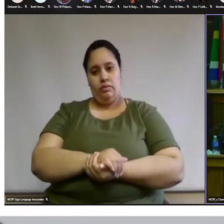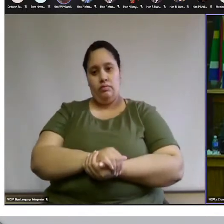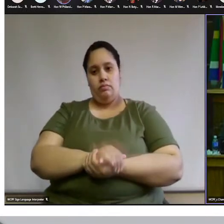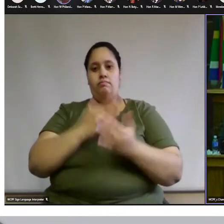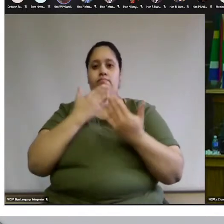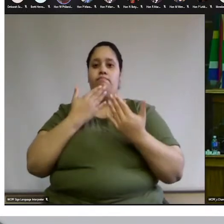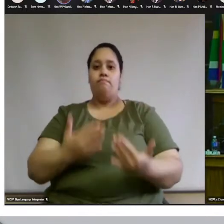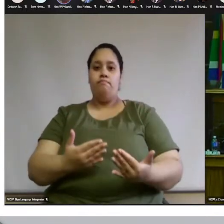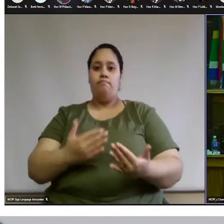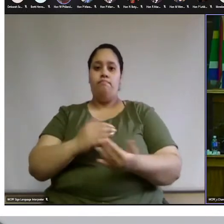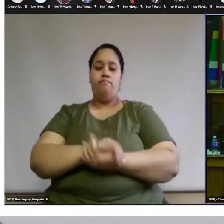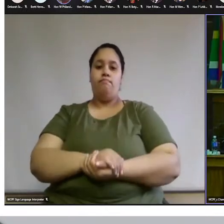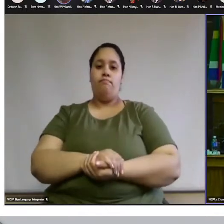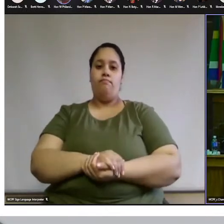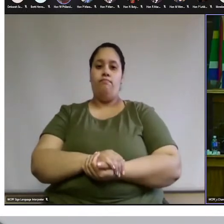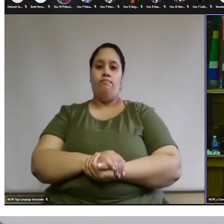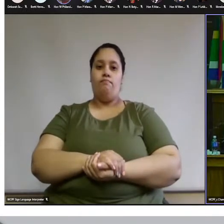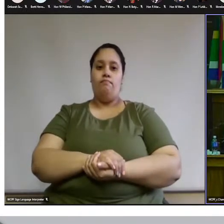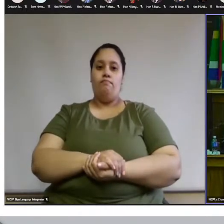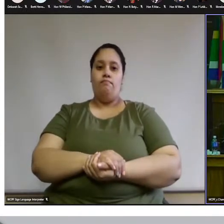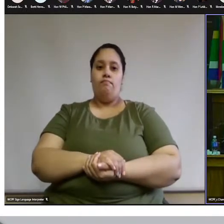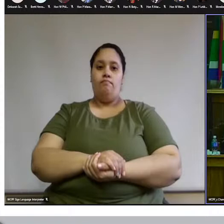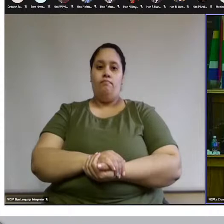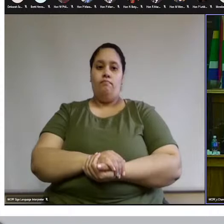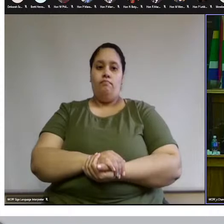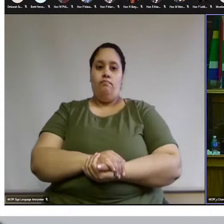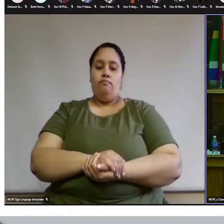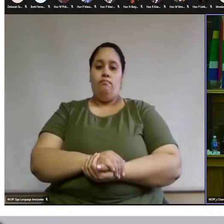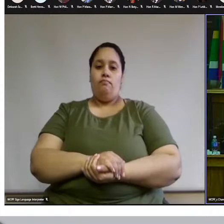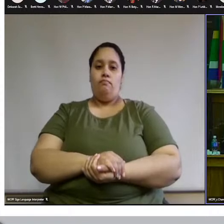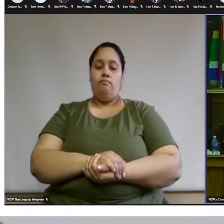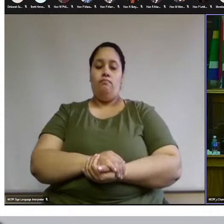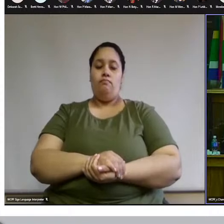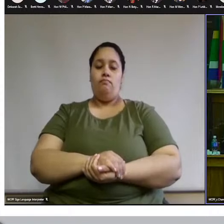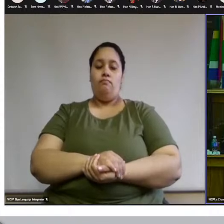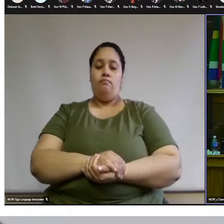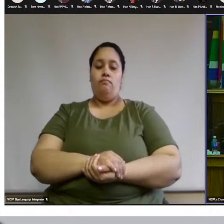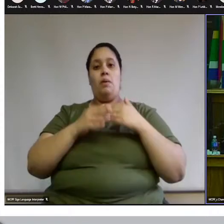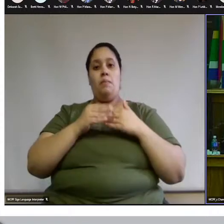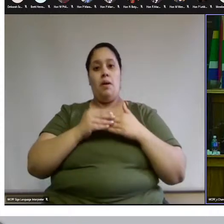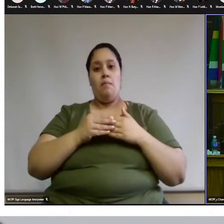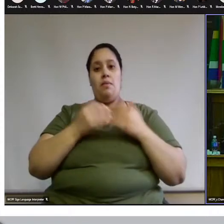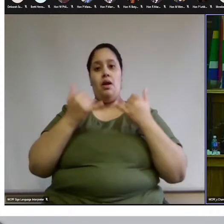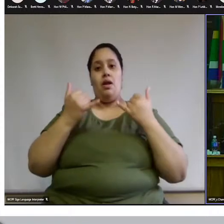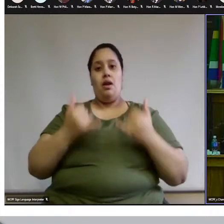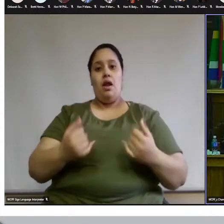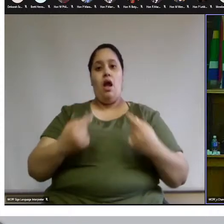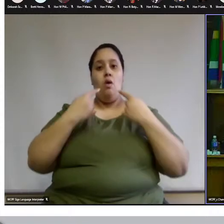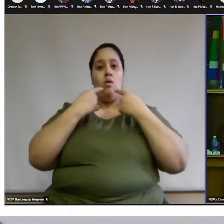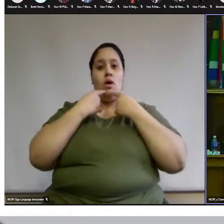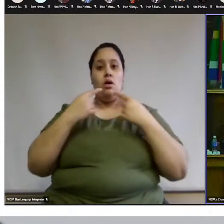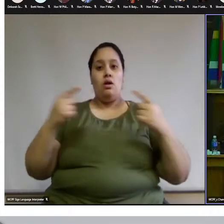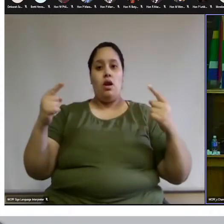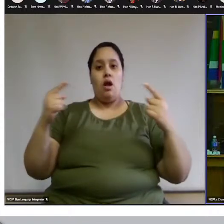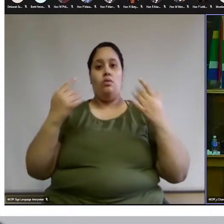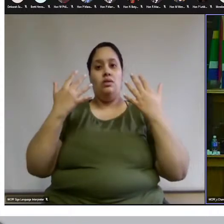you. Thank you very much, Honourable Member. I now have to announce that there are